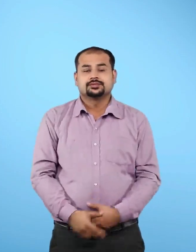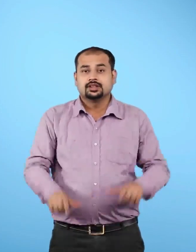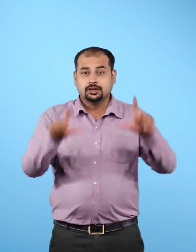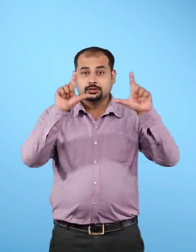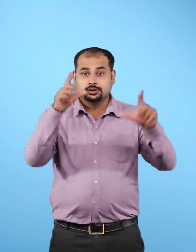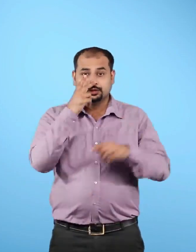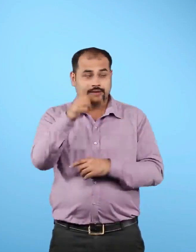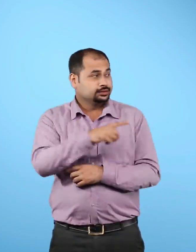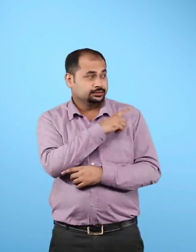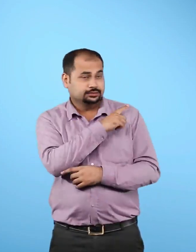Length of the nail